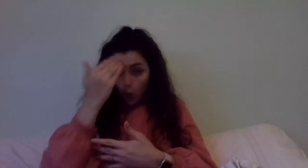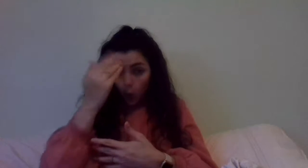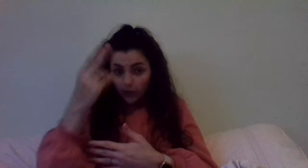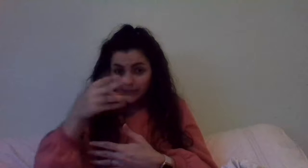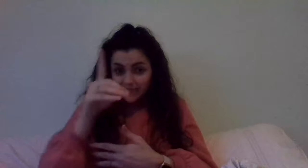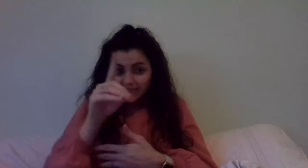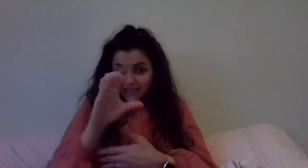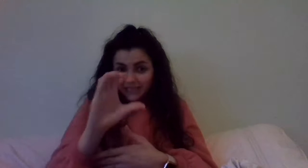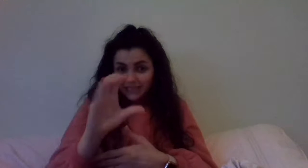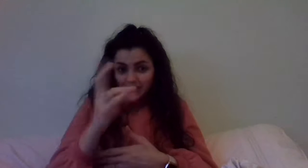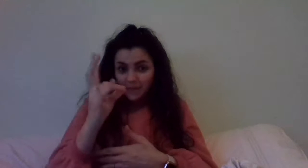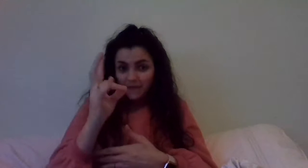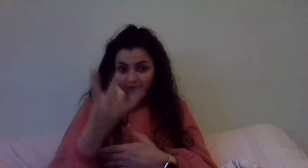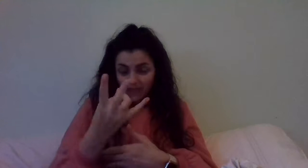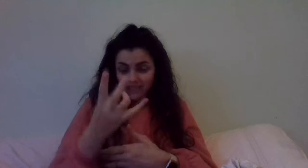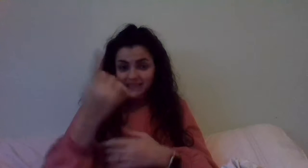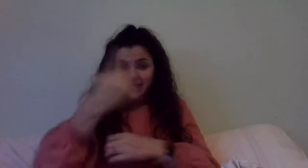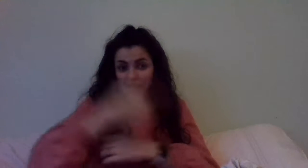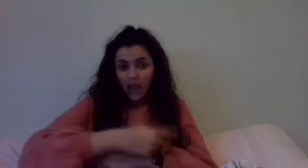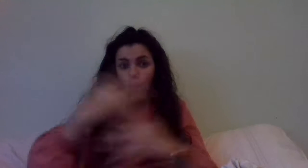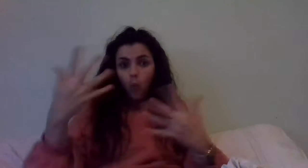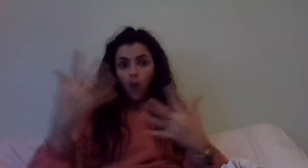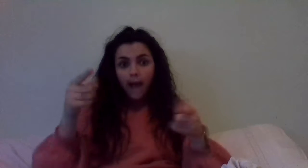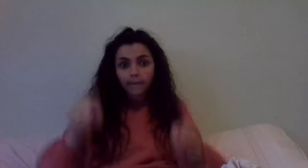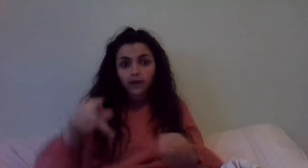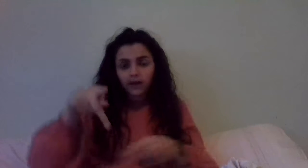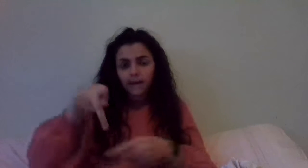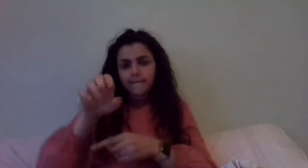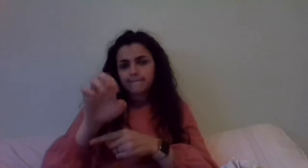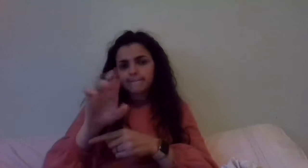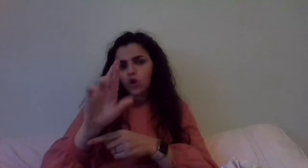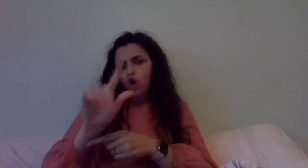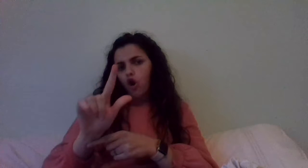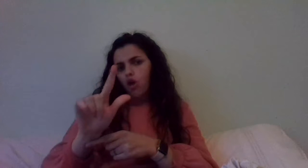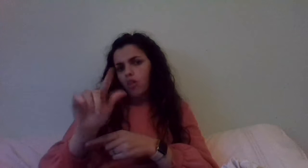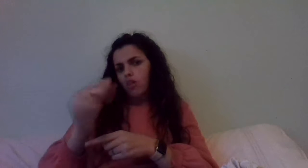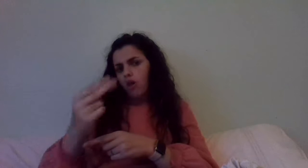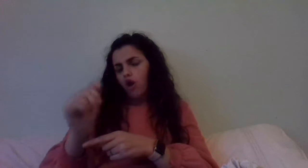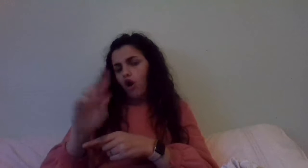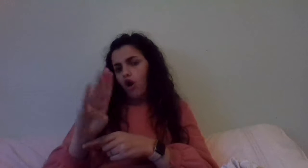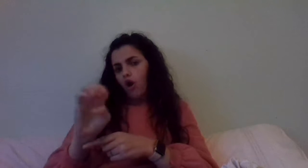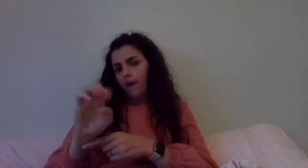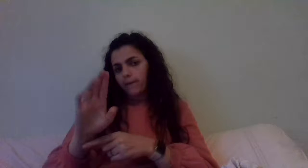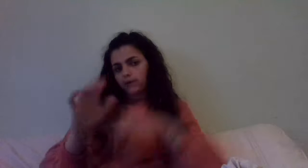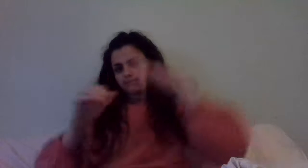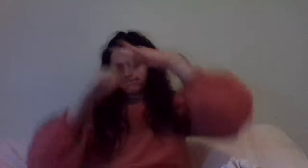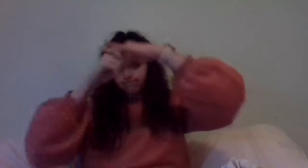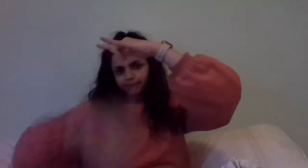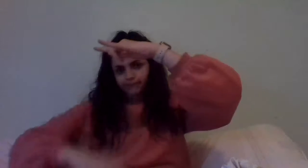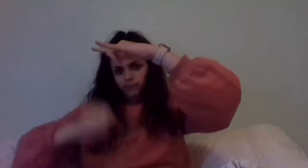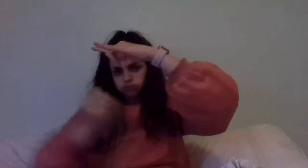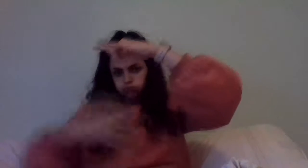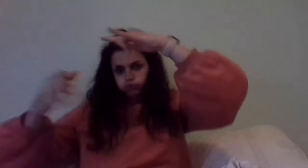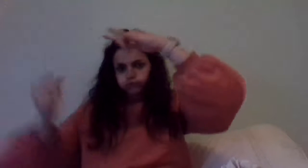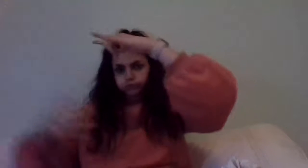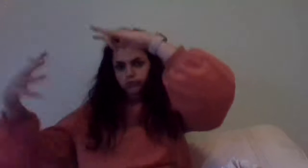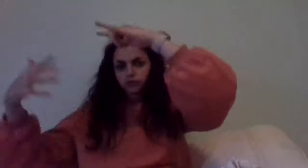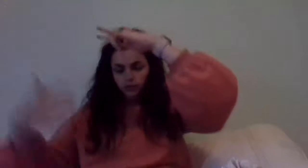of Pearl Harbor. So it throws the show into a state of flux and confusion. It continues to